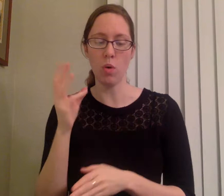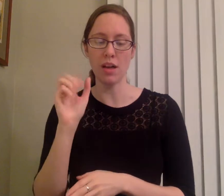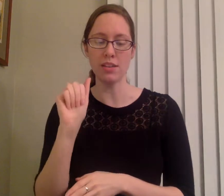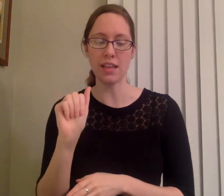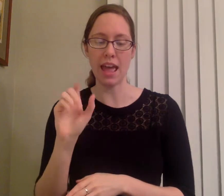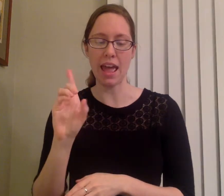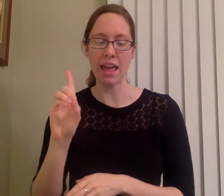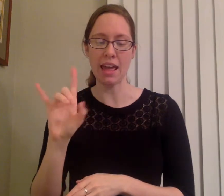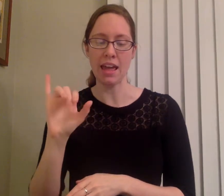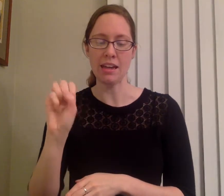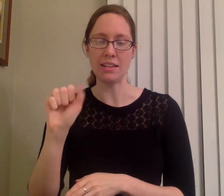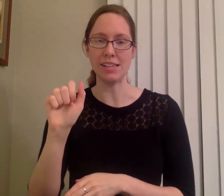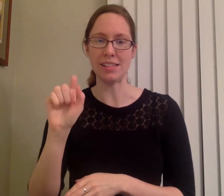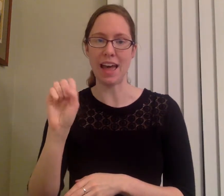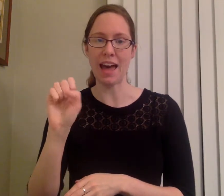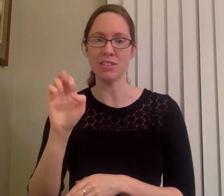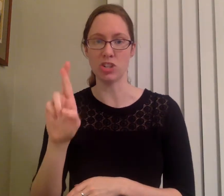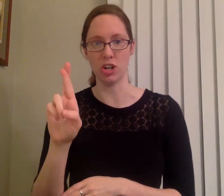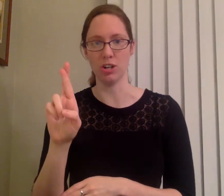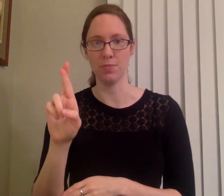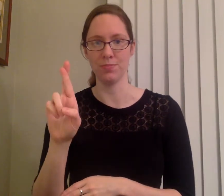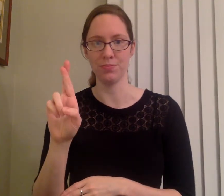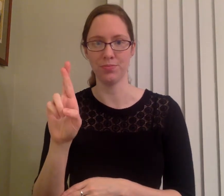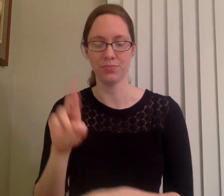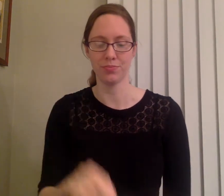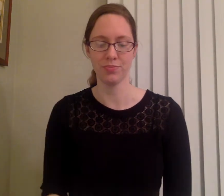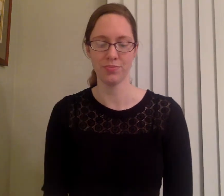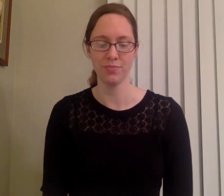was a disaster.